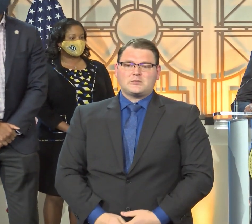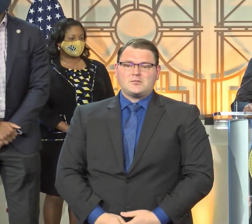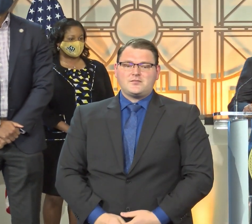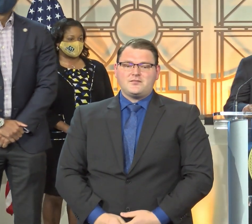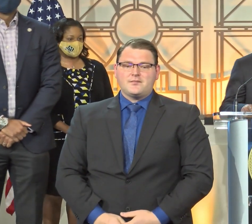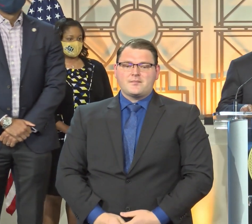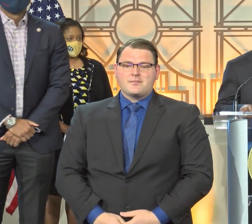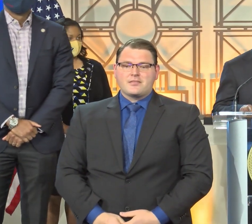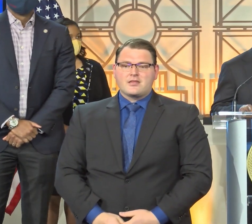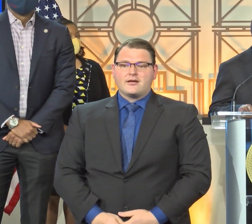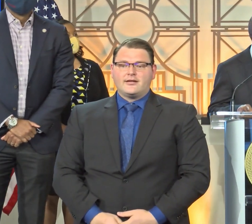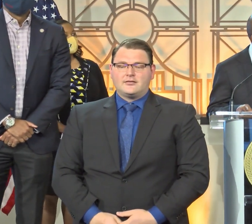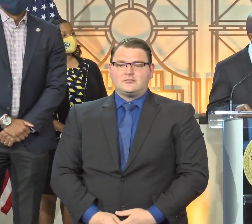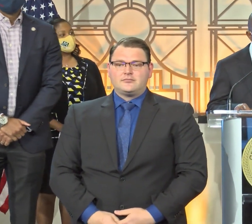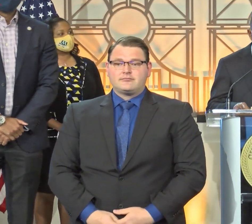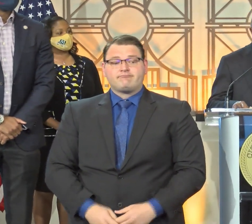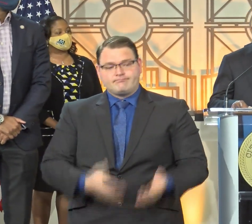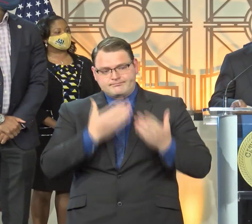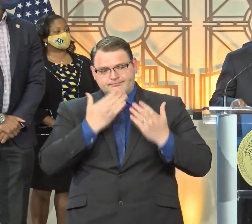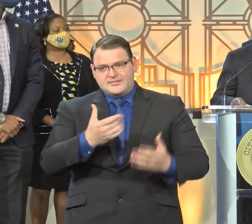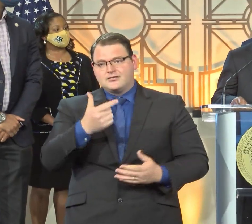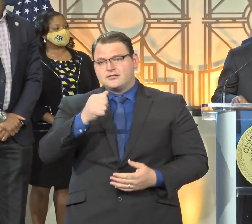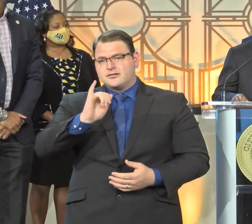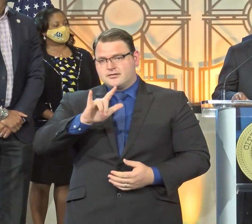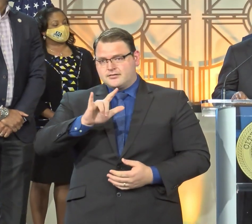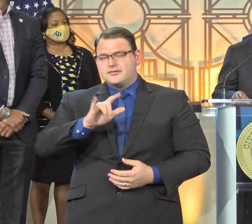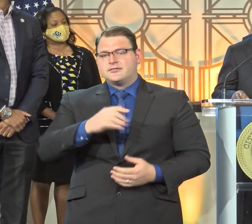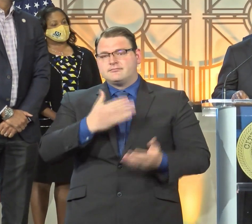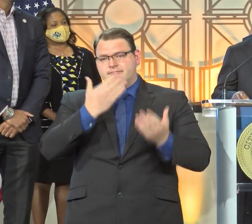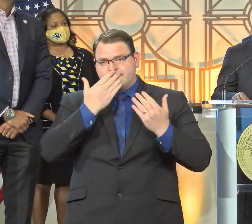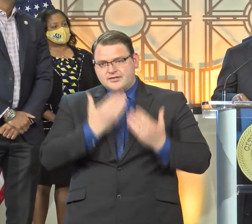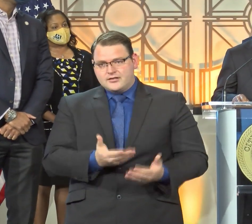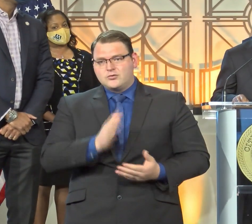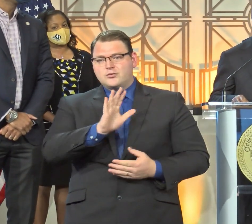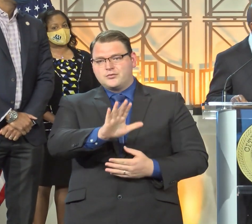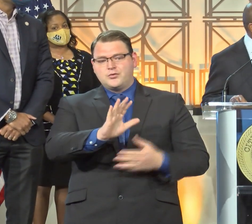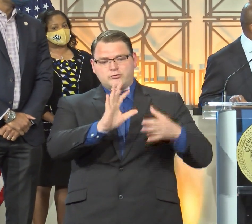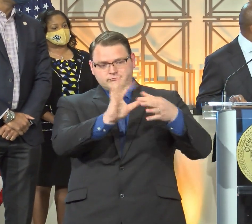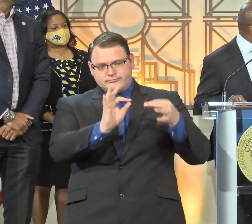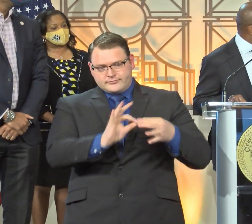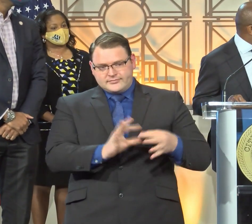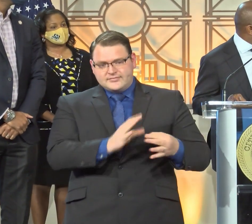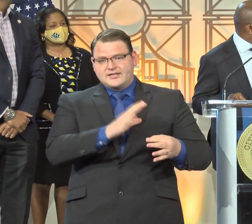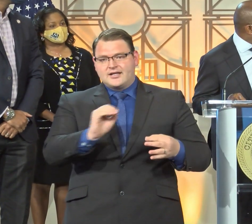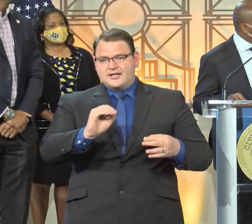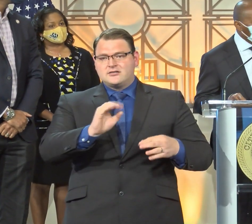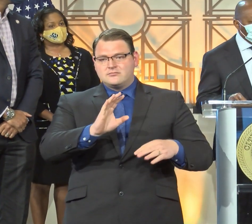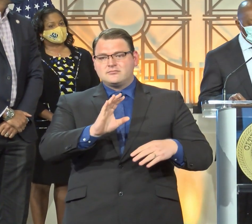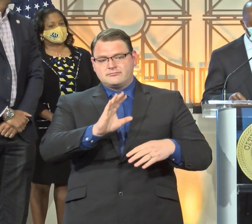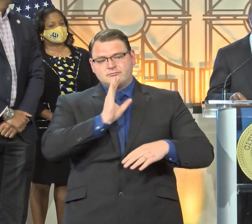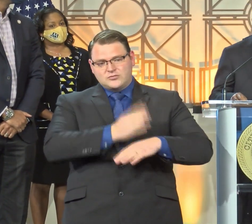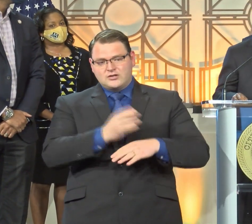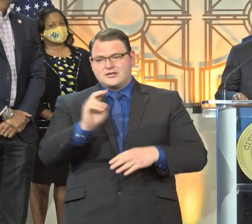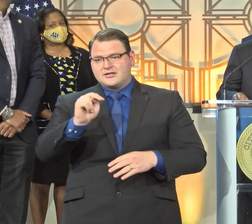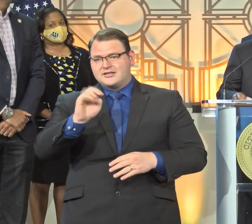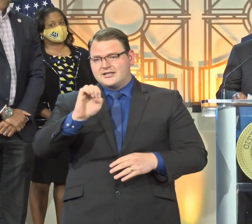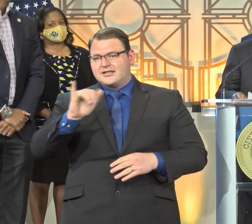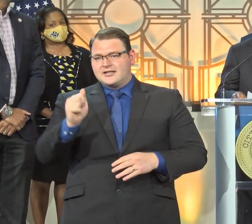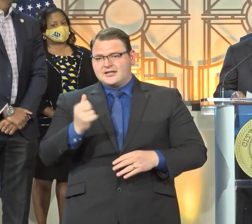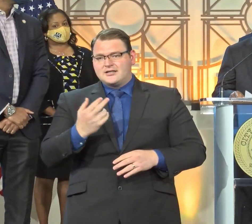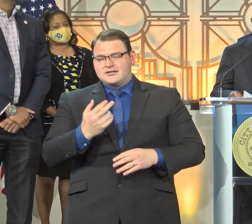Gayle, let me thank you. Let me thank you for your remarks, and Nia, let me thank you.